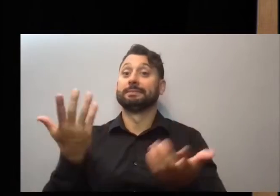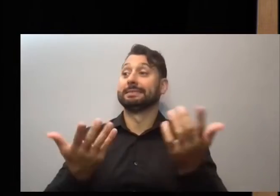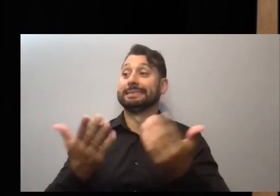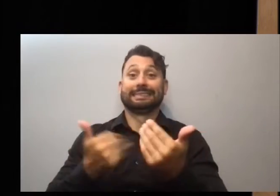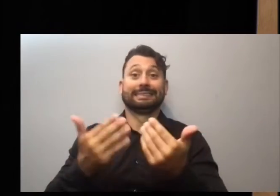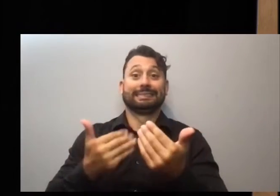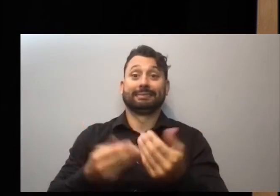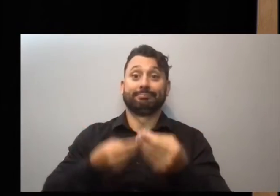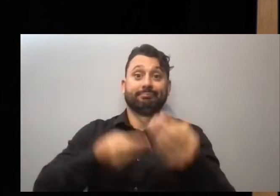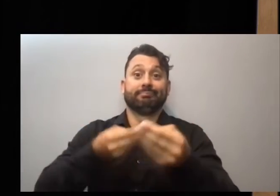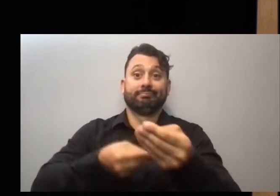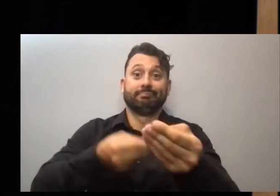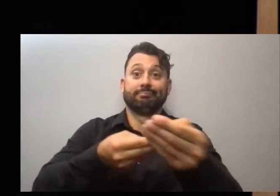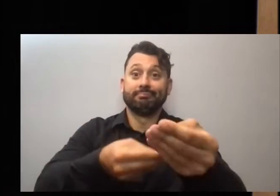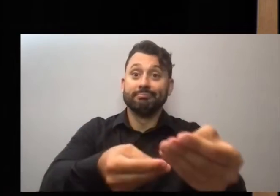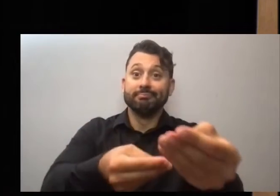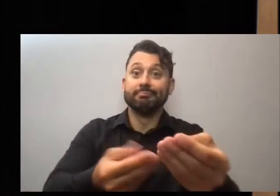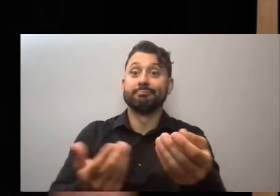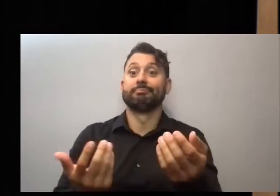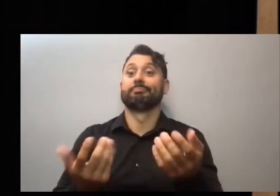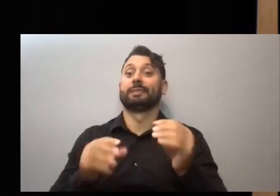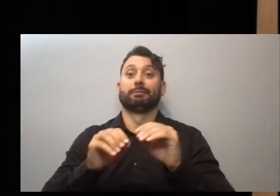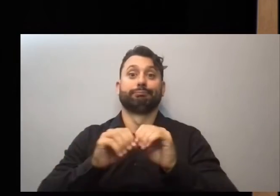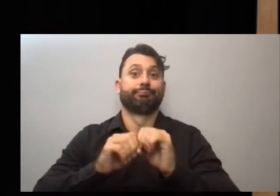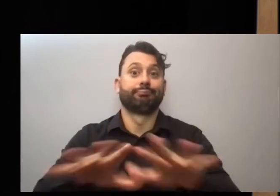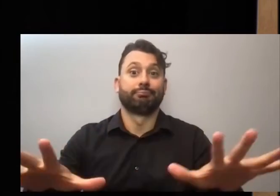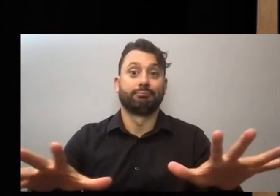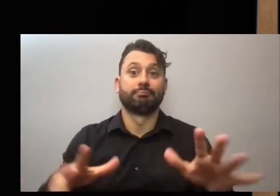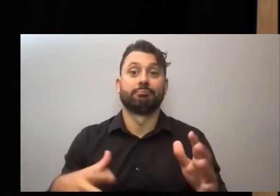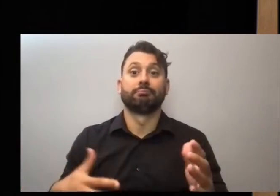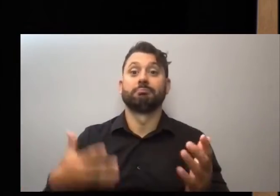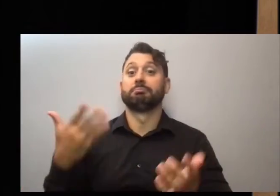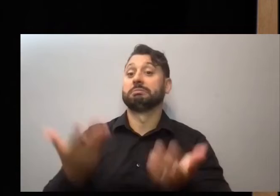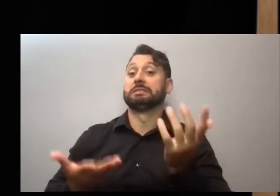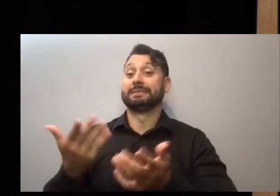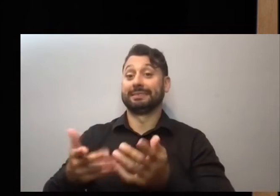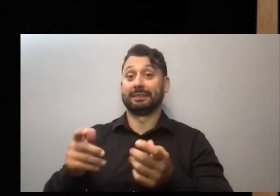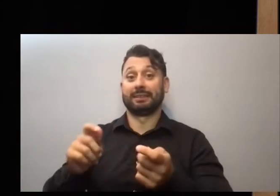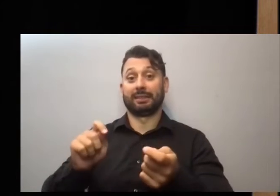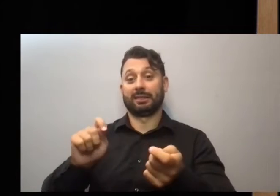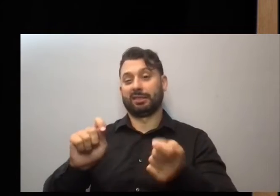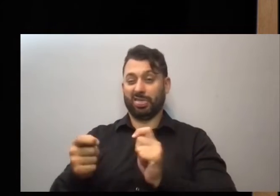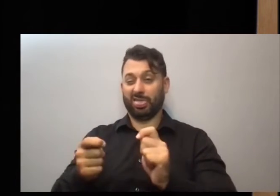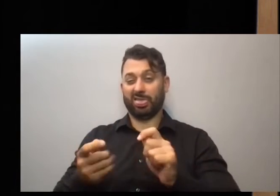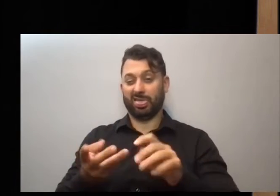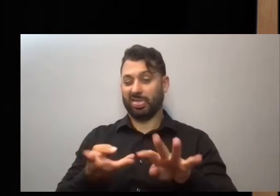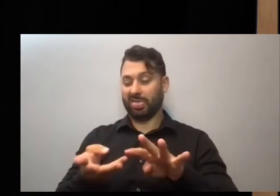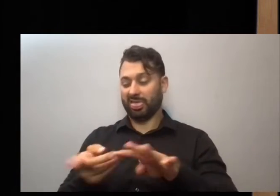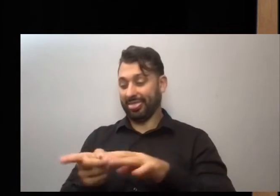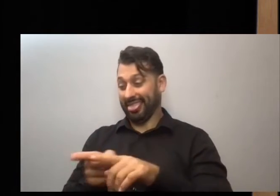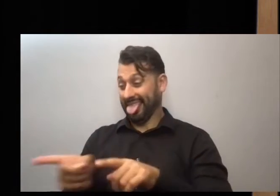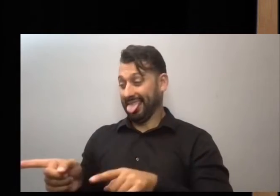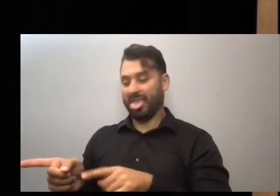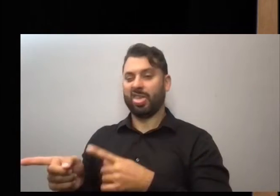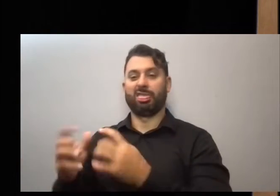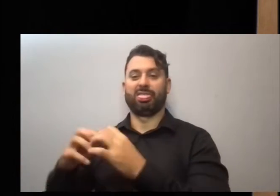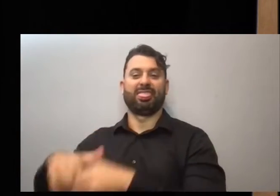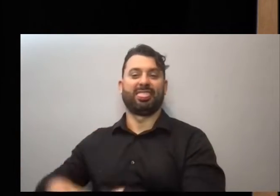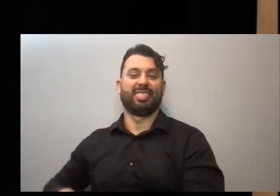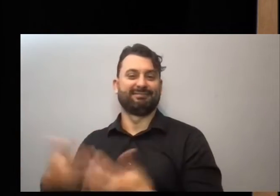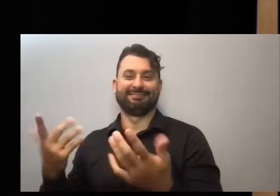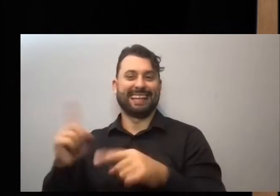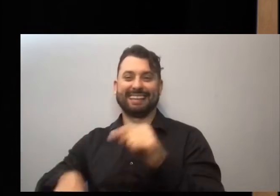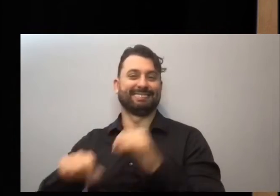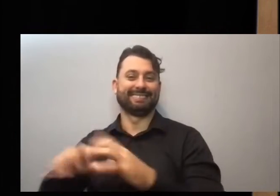Or maybe it might make the virus itself fall apart. Well, that's not a helpful mutation, but the ones that stick around,